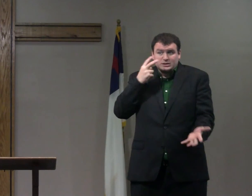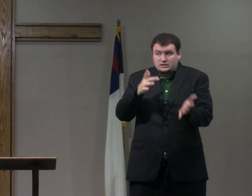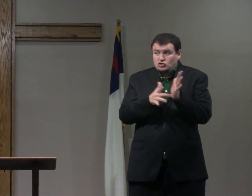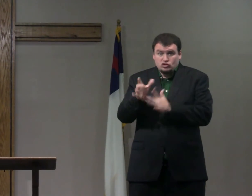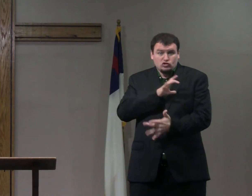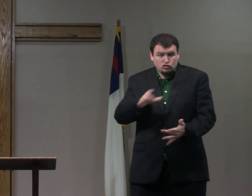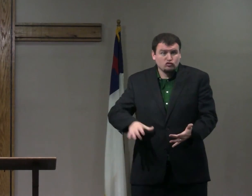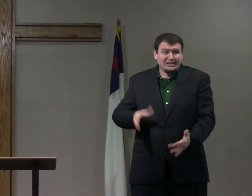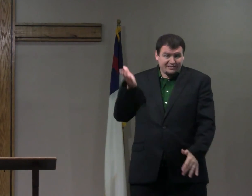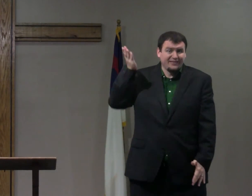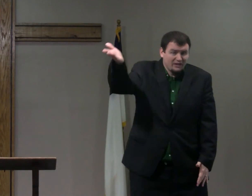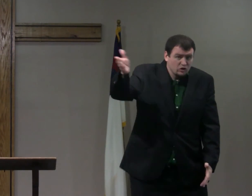Topeka.